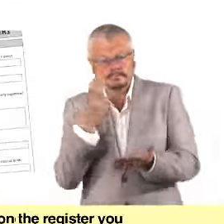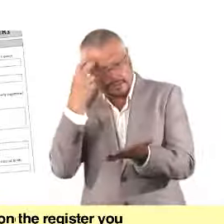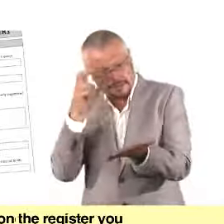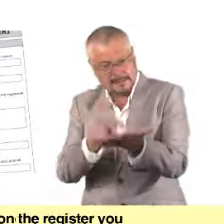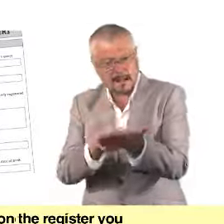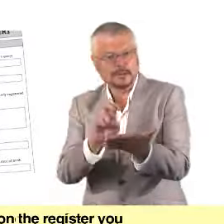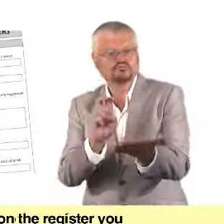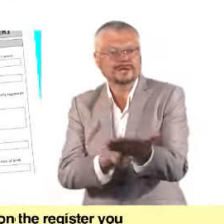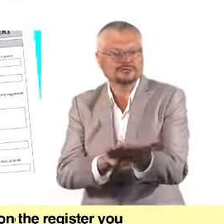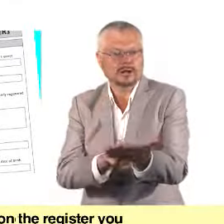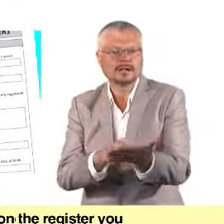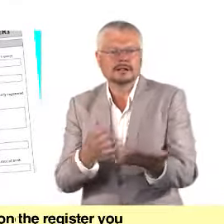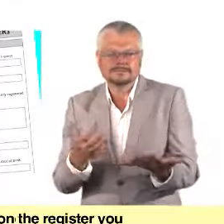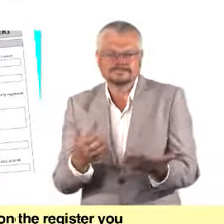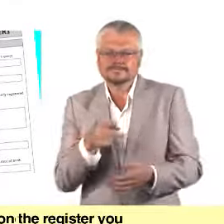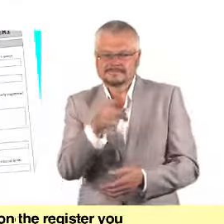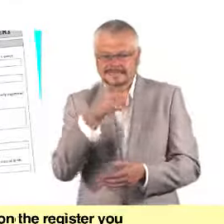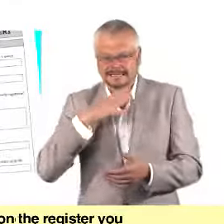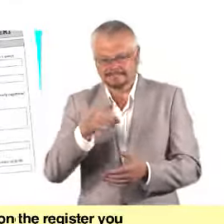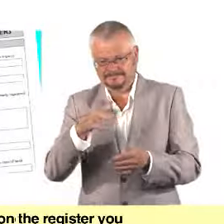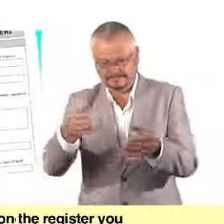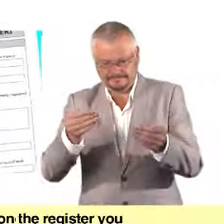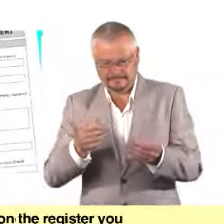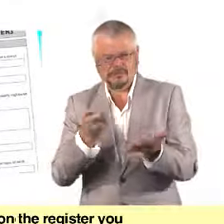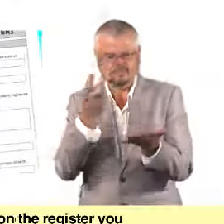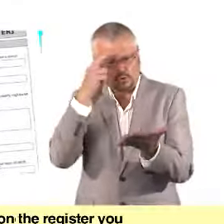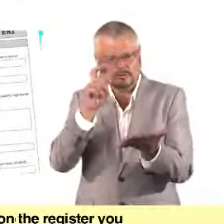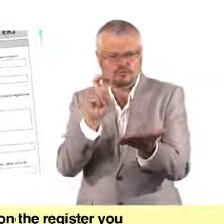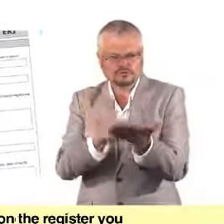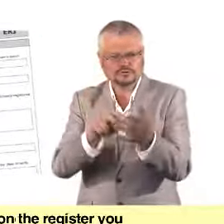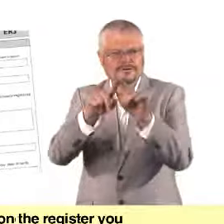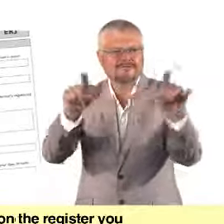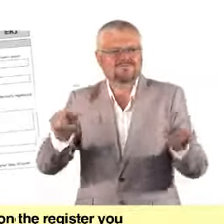To be included on the register you will need to complete a registration form.